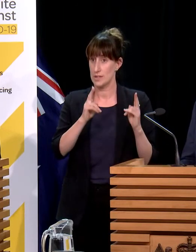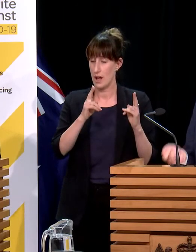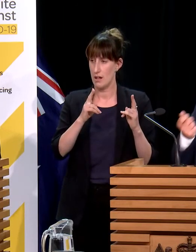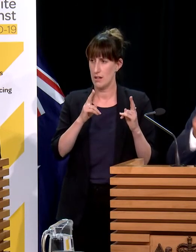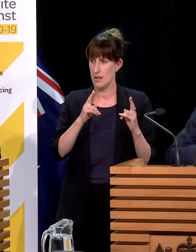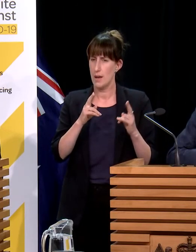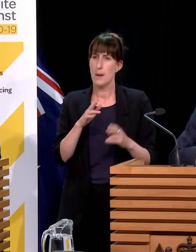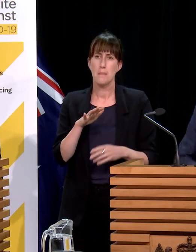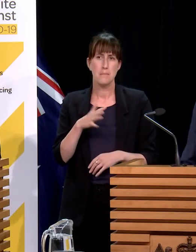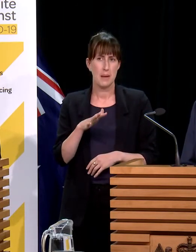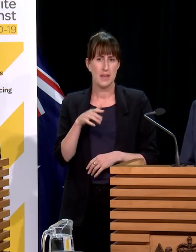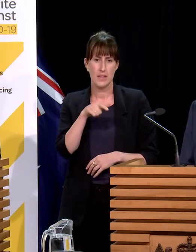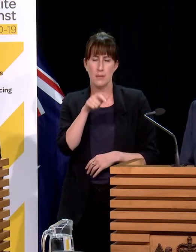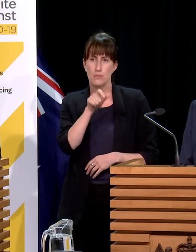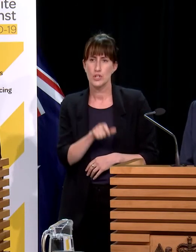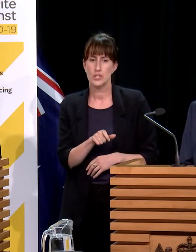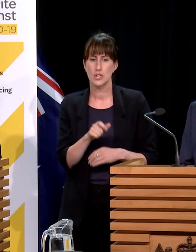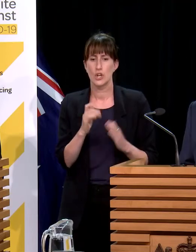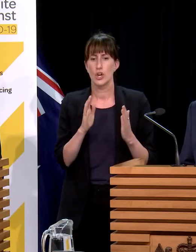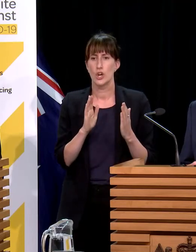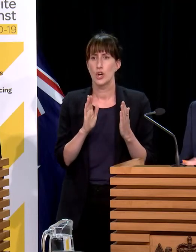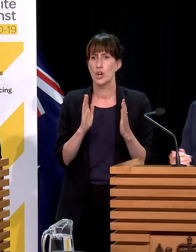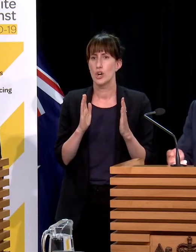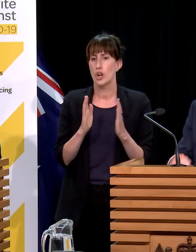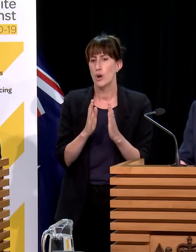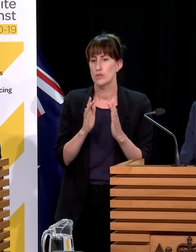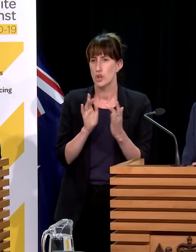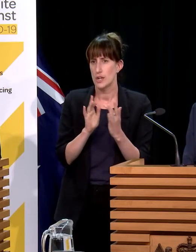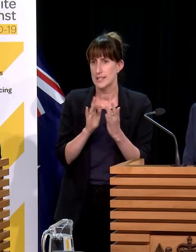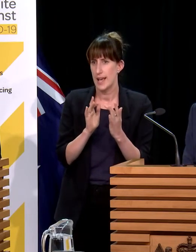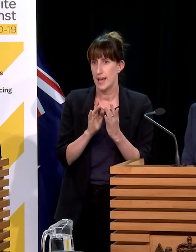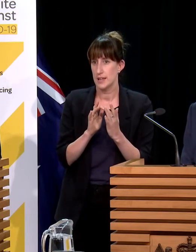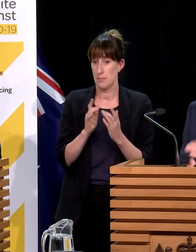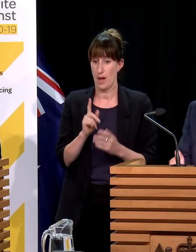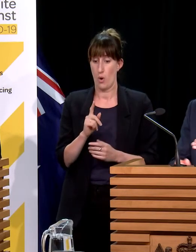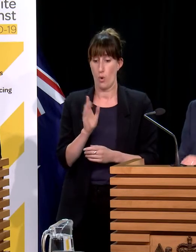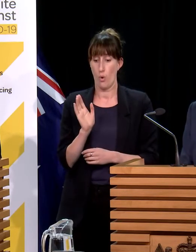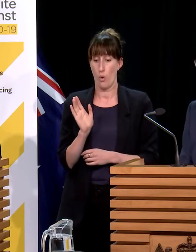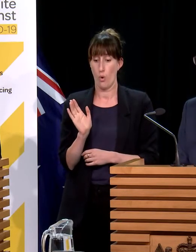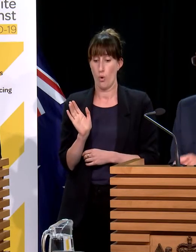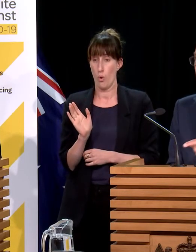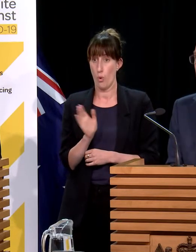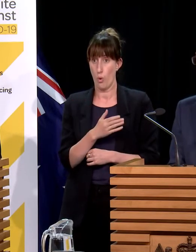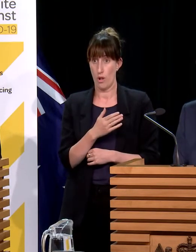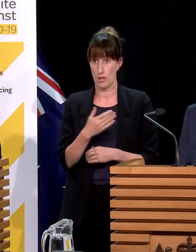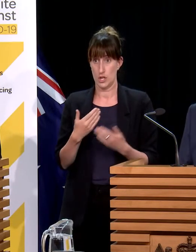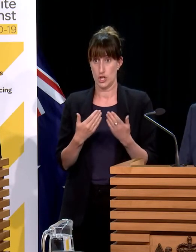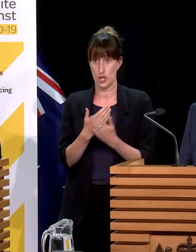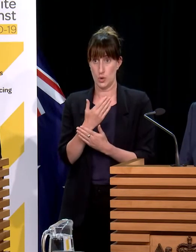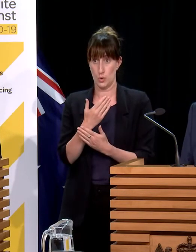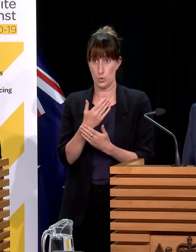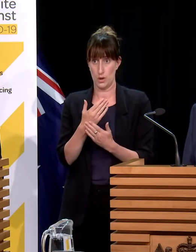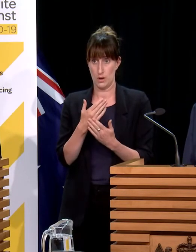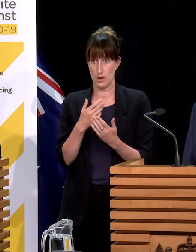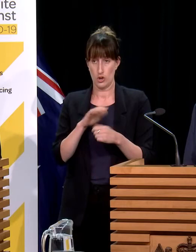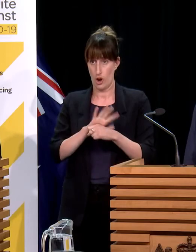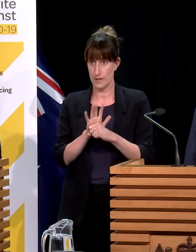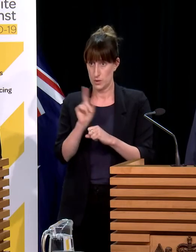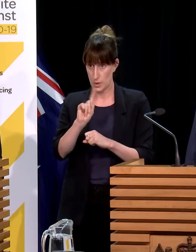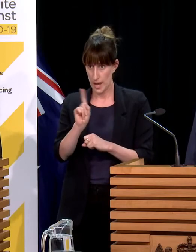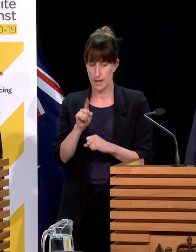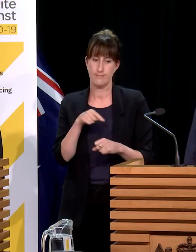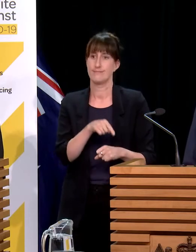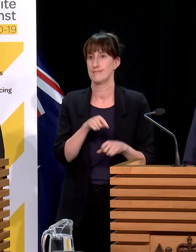close contact of an existing case. But in fact, all of the cases being reported today, it says they're in Jet Park. Some, like the day